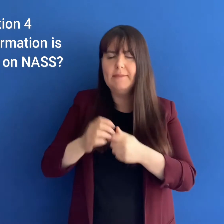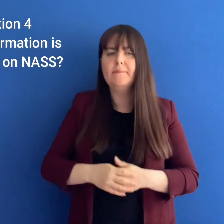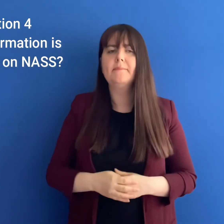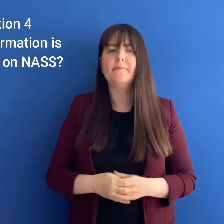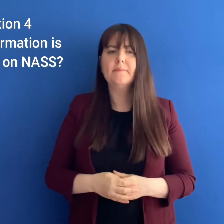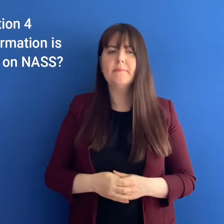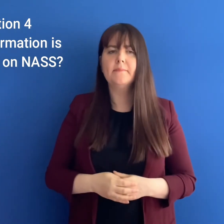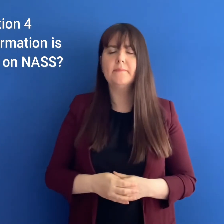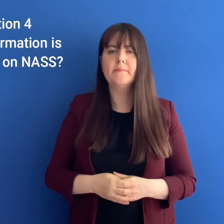physiotherapy.